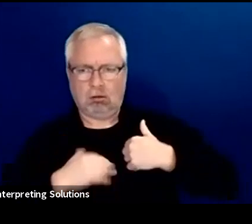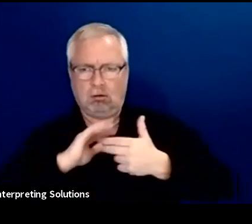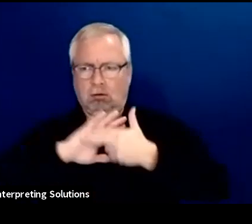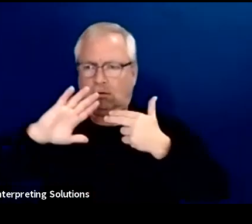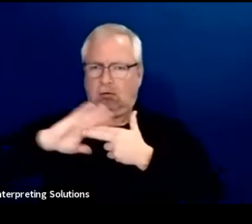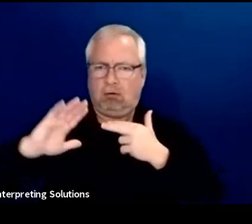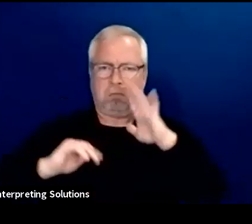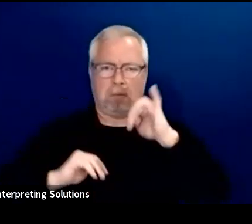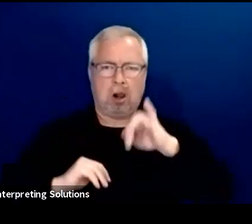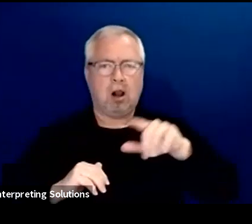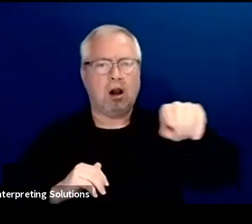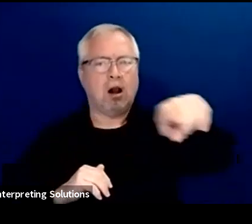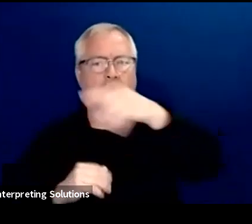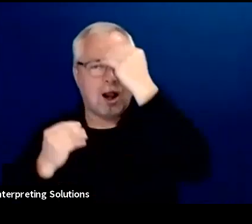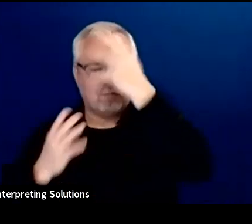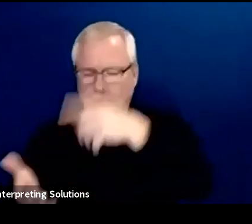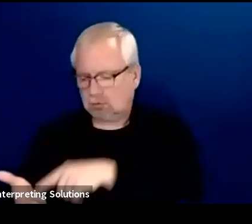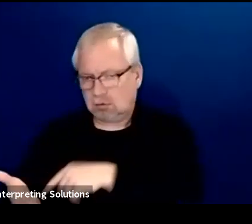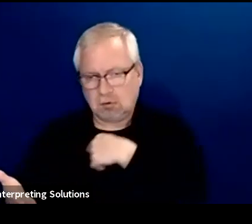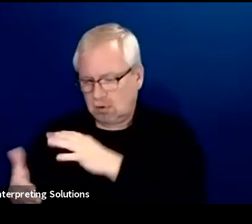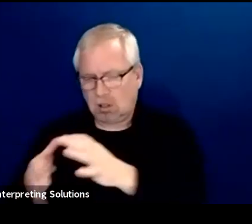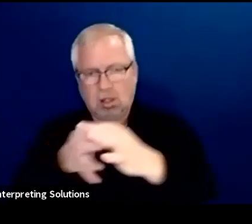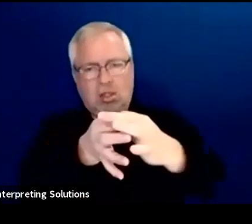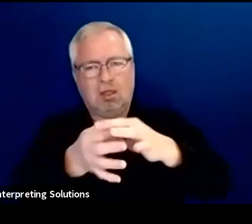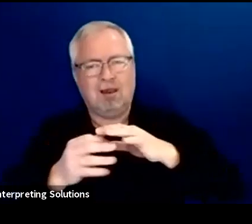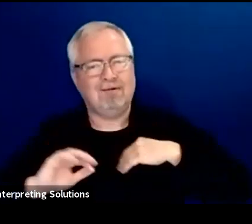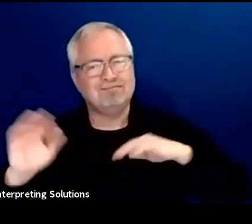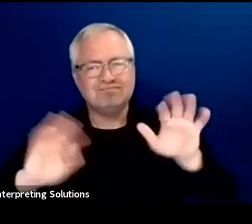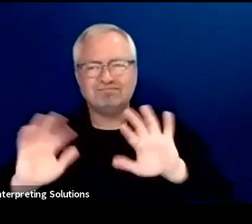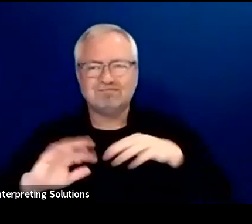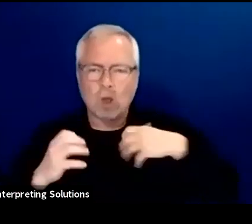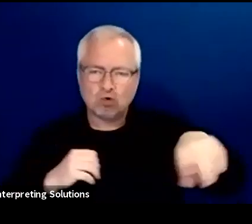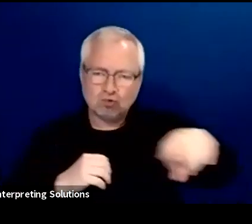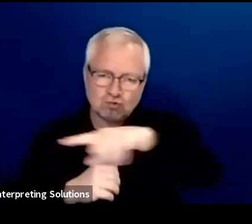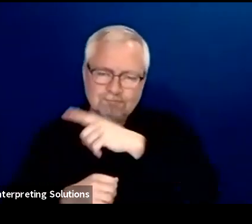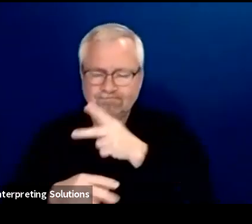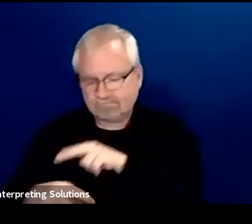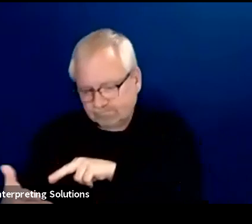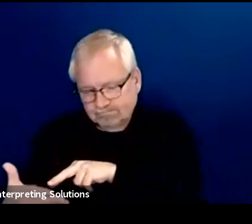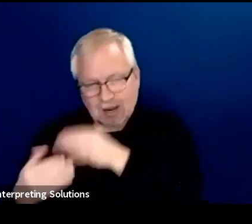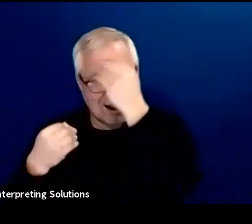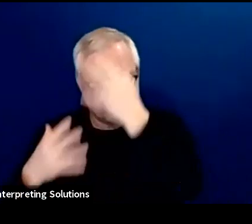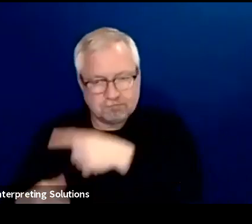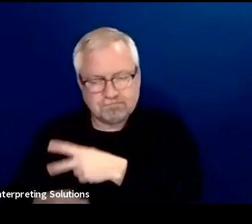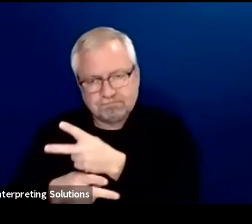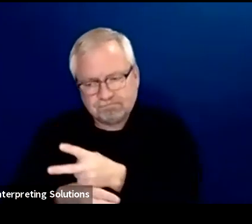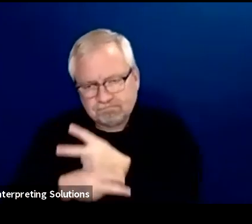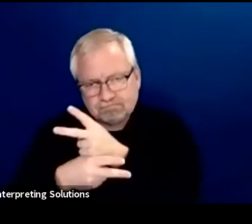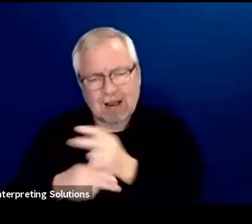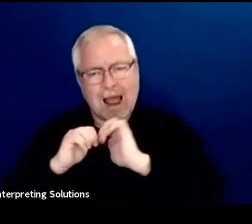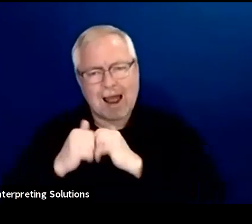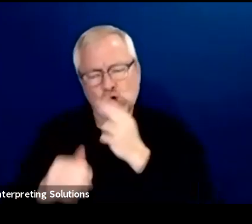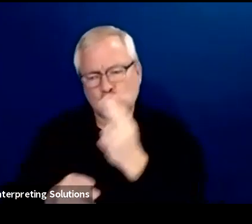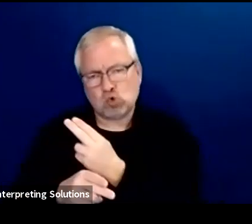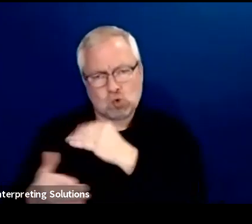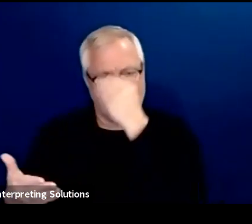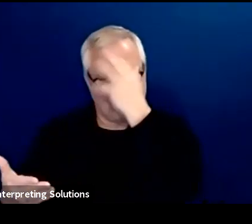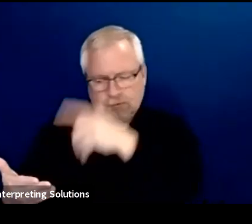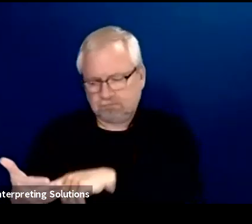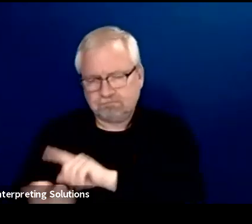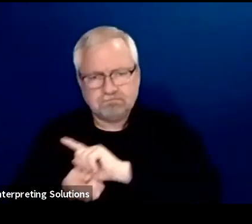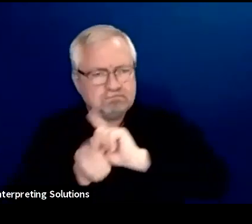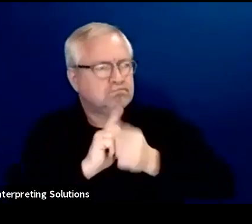And I really would urge all of us to be thoughtful and careful about how we're using this information and how we're interpreting it. These are our